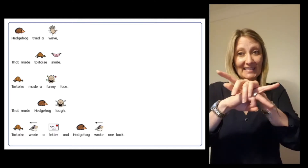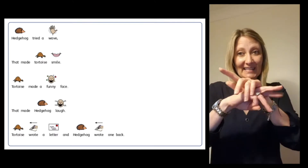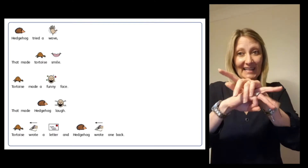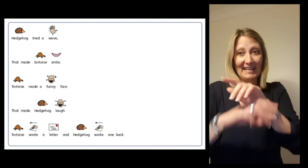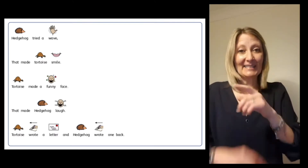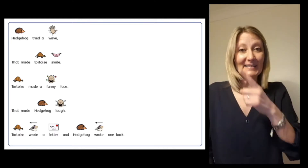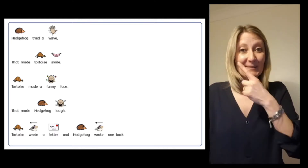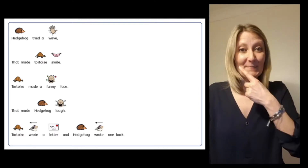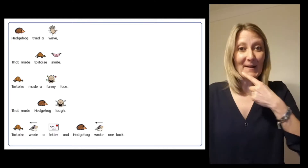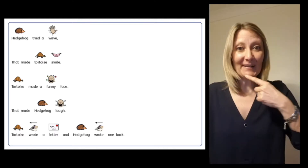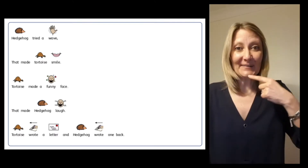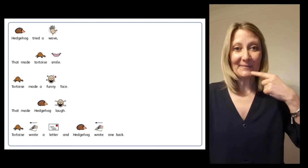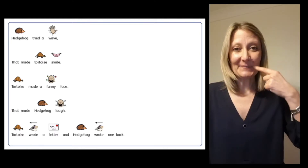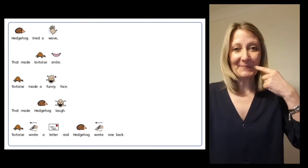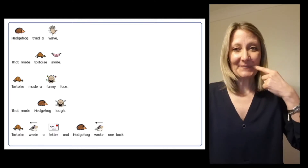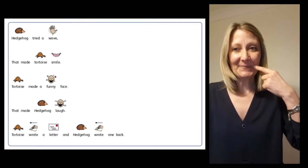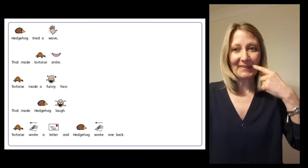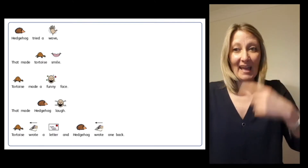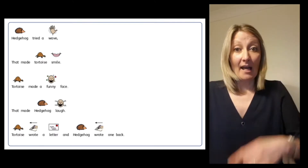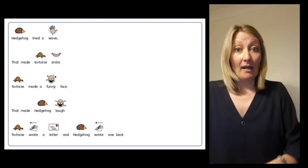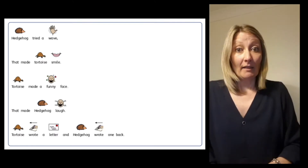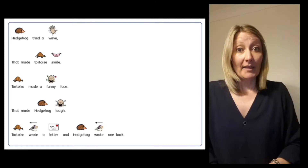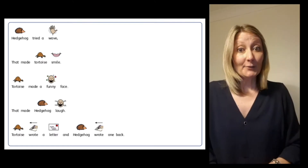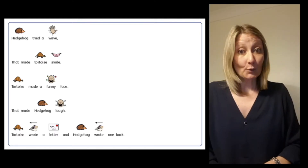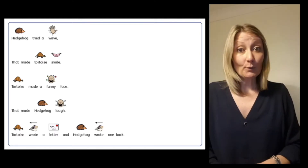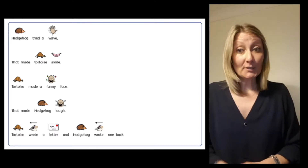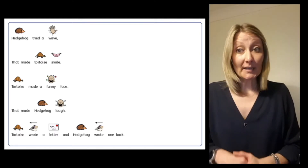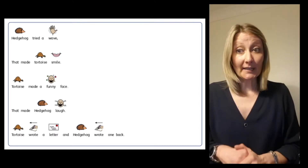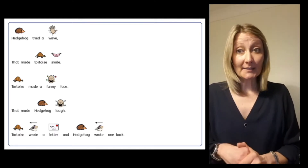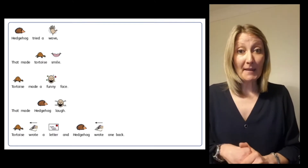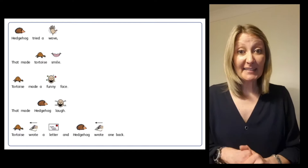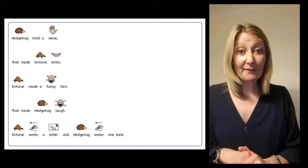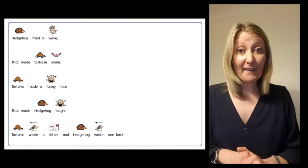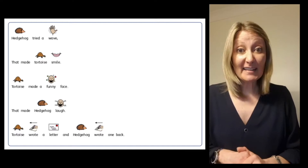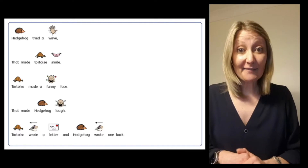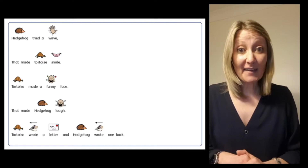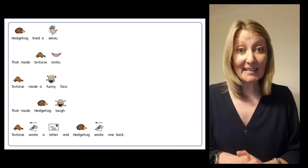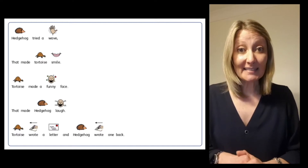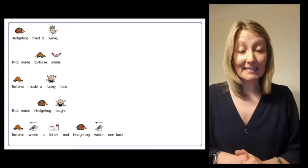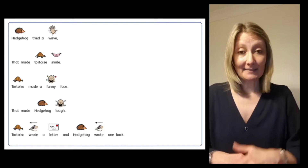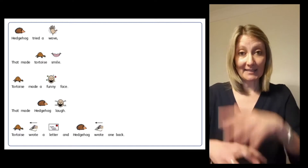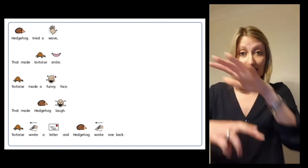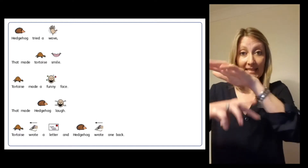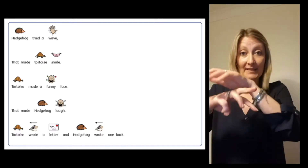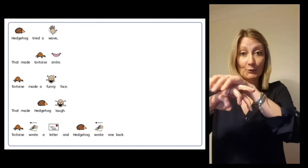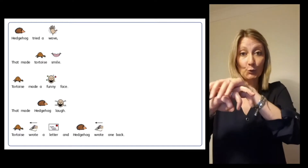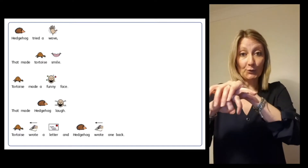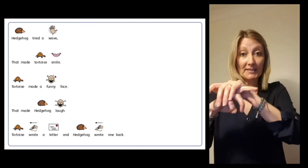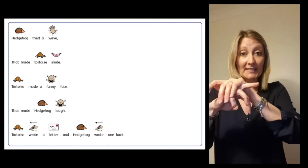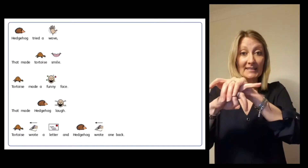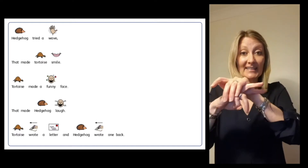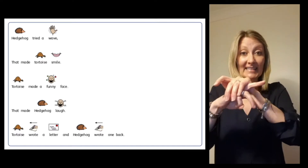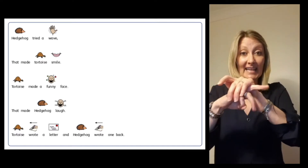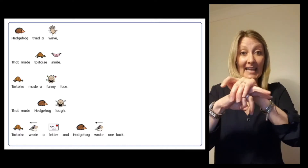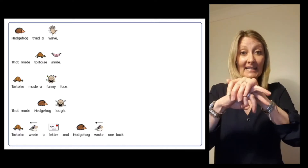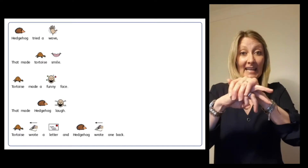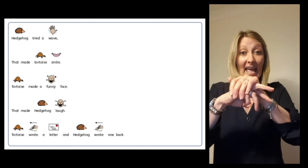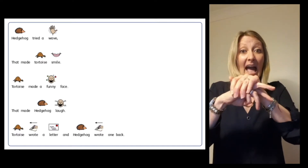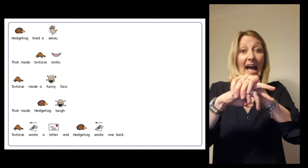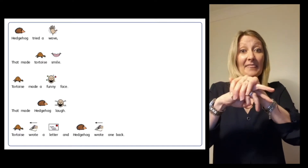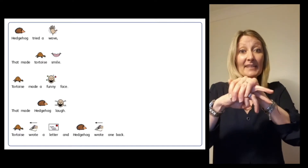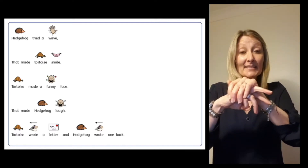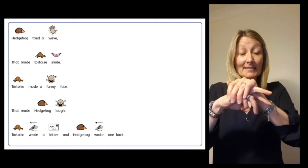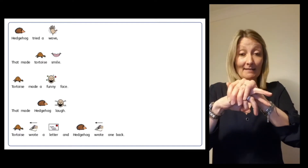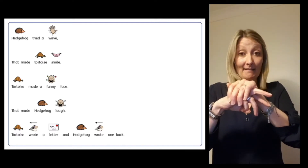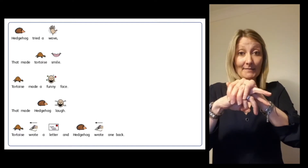Tortoise, smile. Then Tortoise made a funny face. So let's get that tortoise sign again.